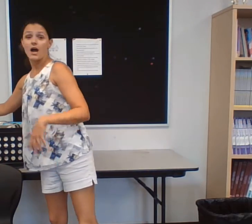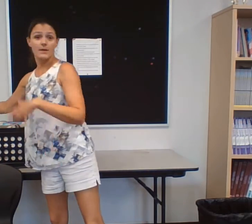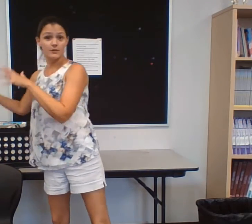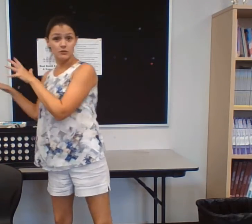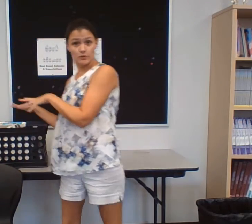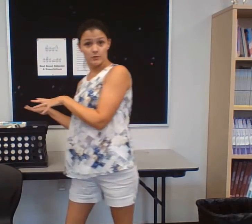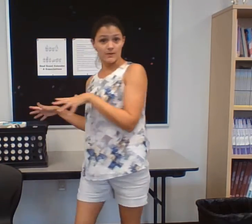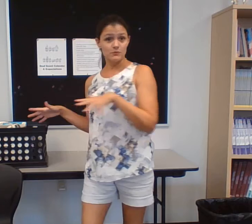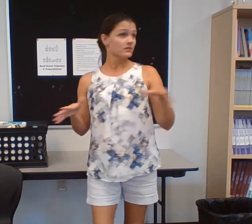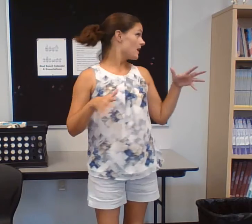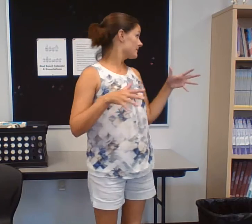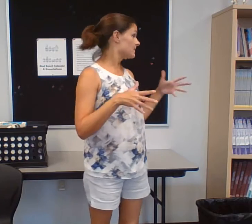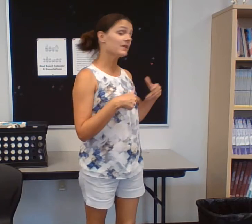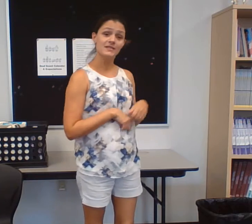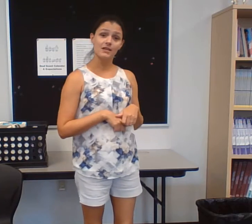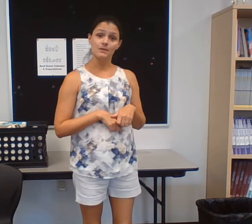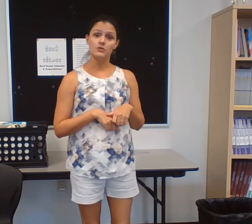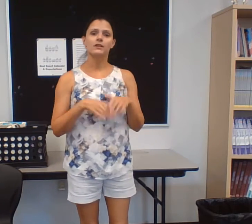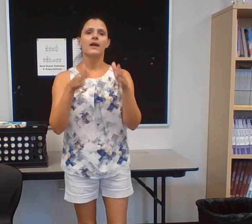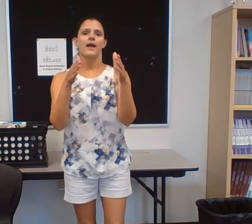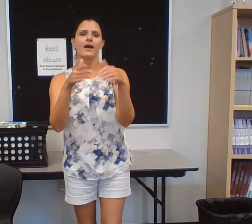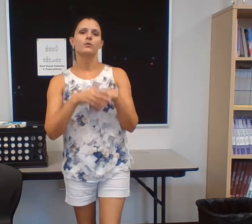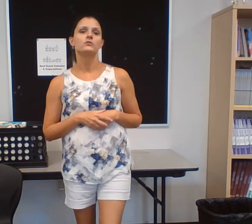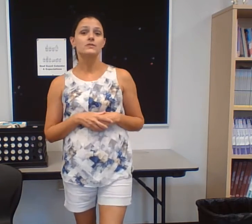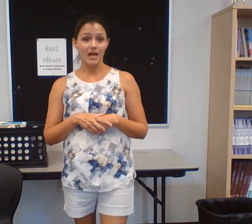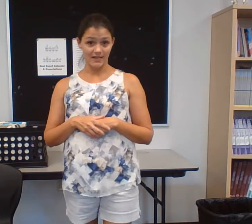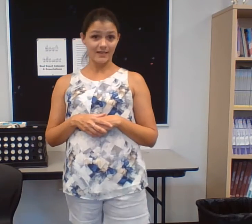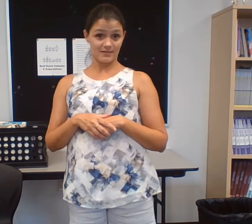I'm going to show you an object. I'm going to place an object. How would you sign it?